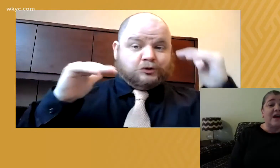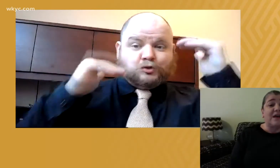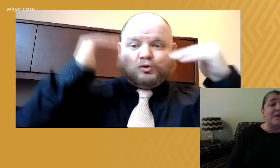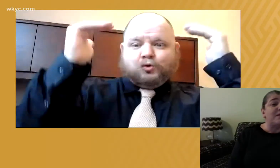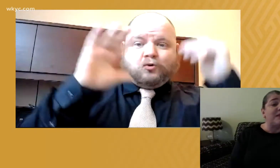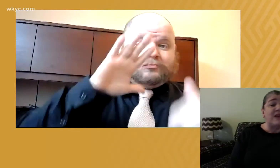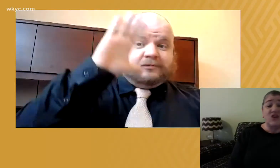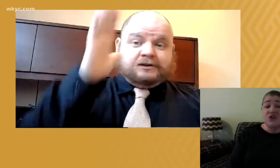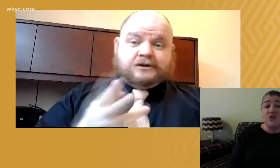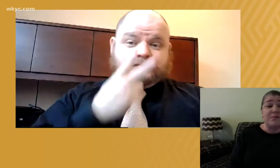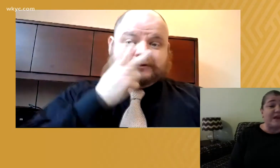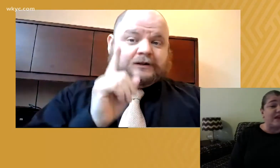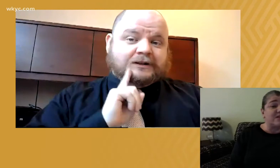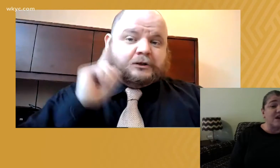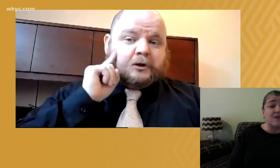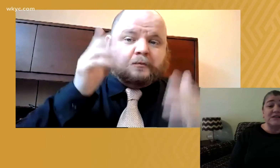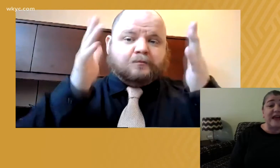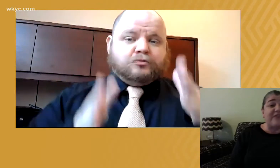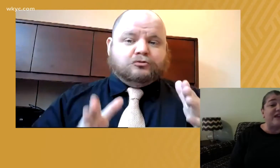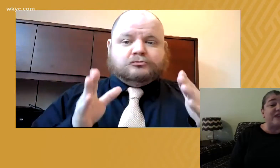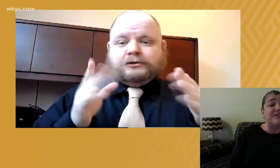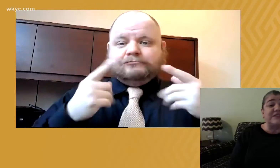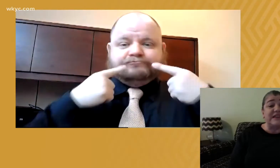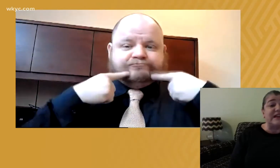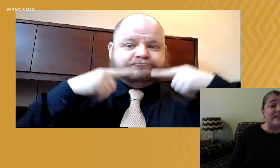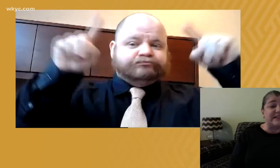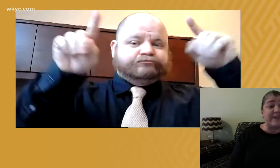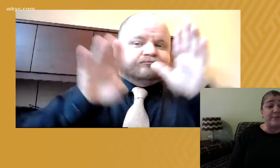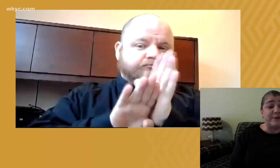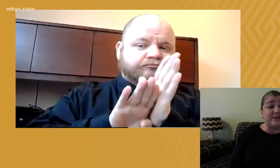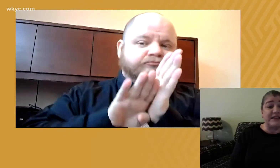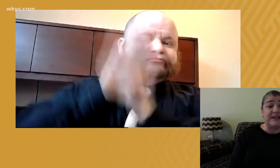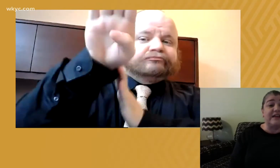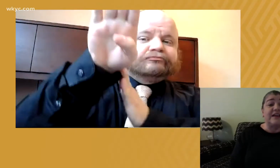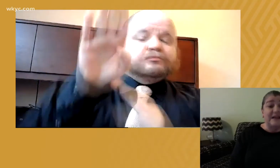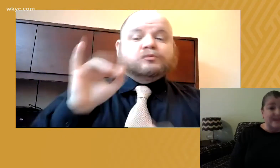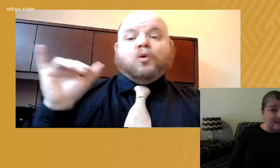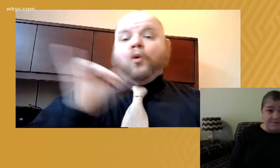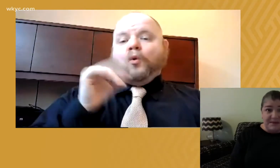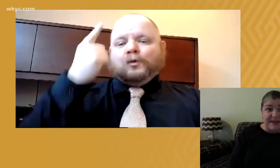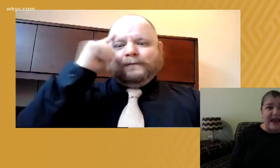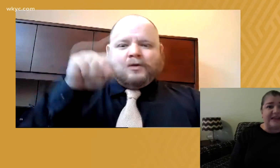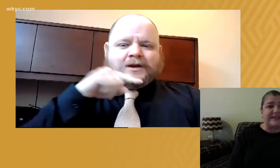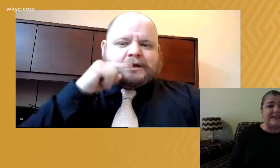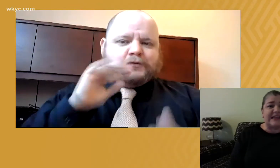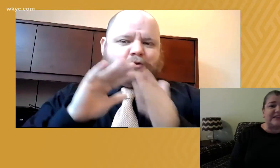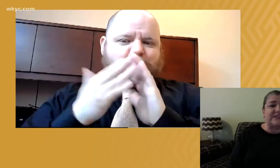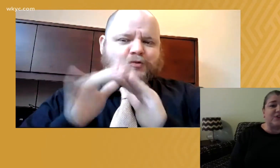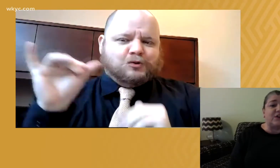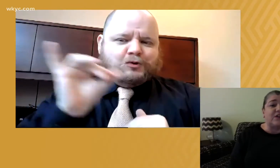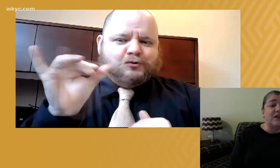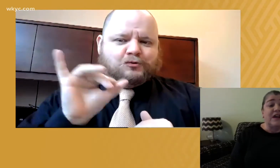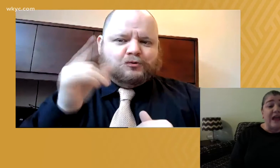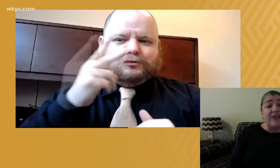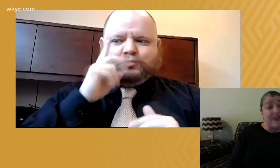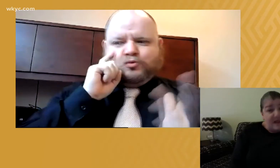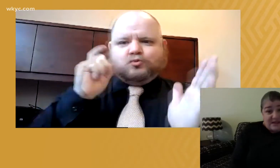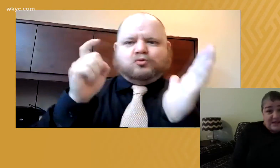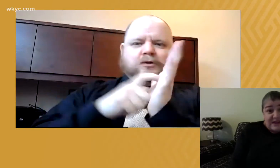Many children, many adults have never seen a deaf person be that successful. And it's the same for